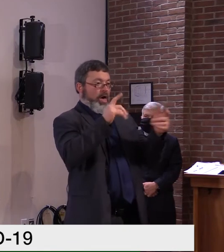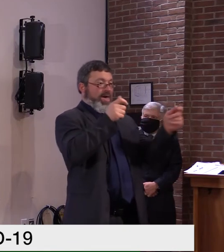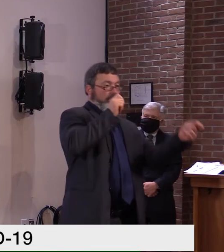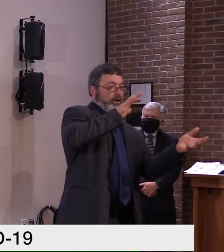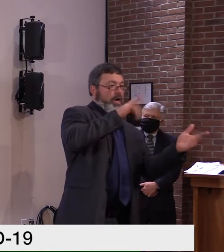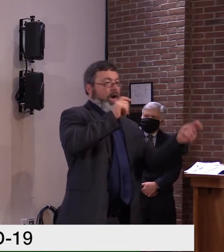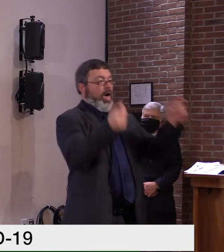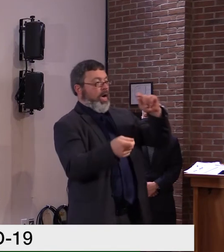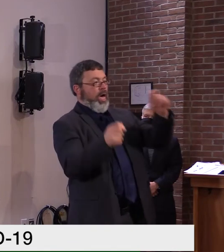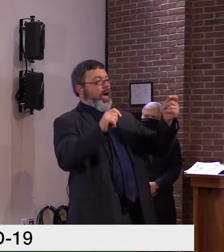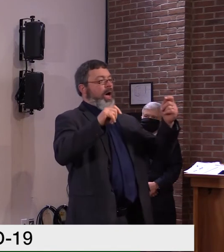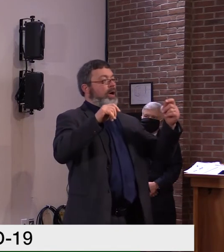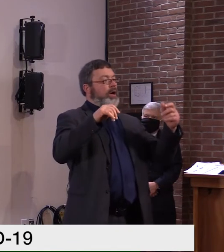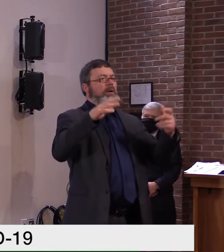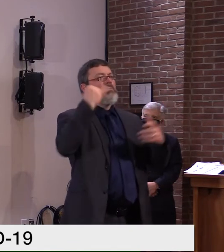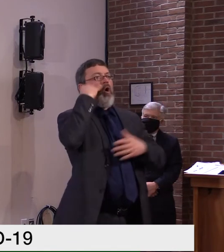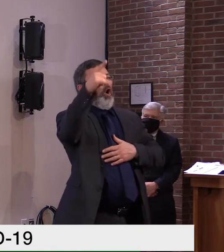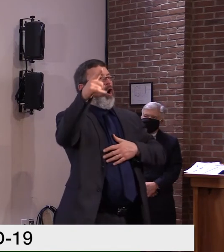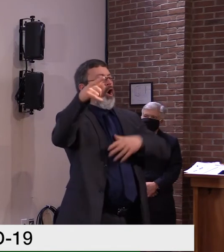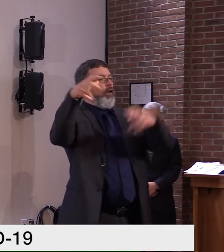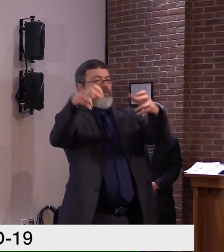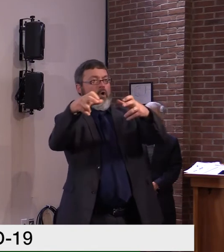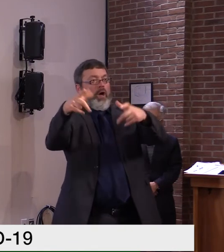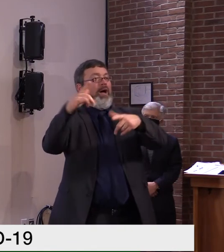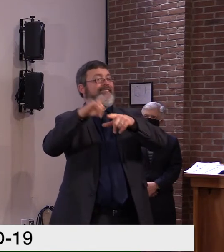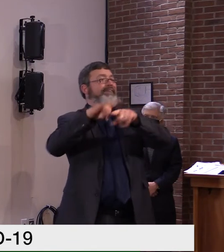Vermont, they quarantine at home,